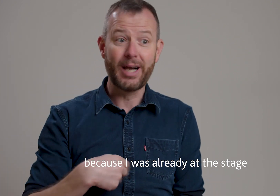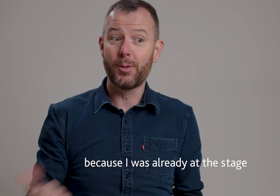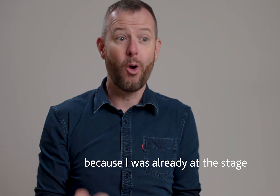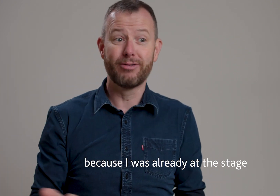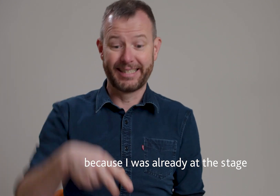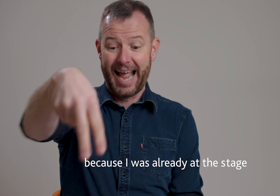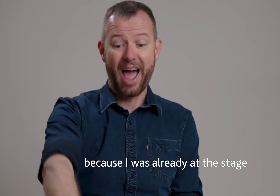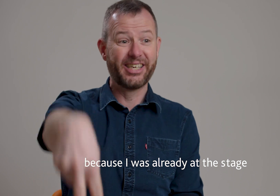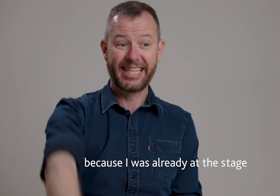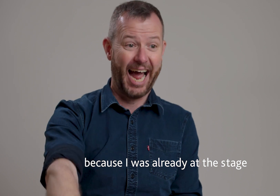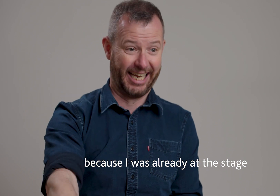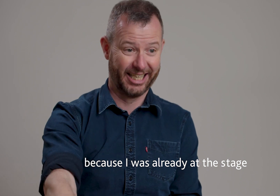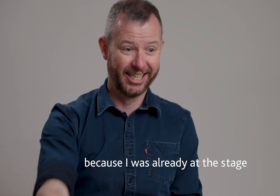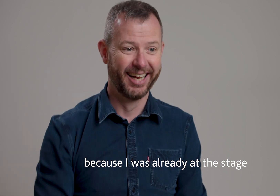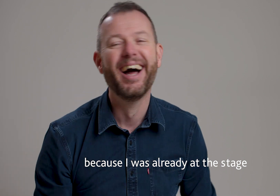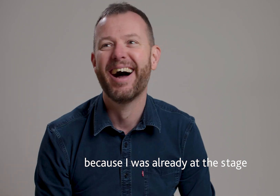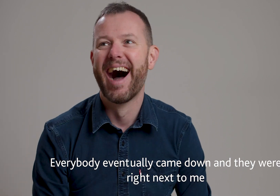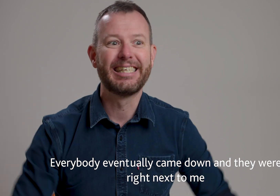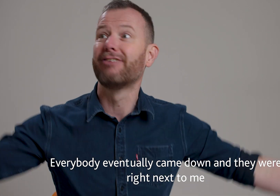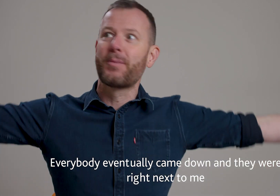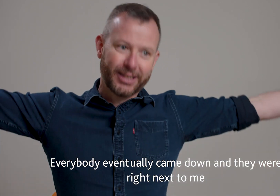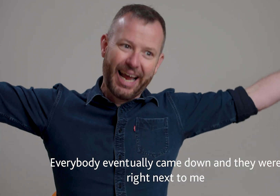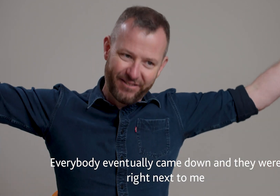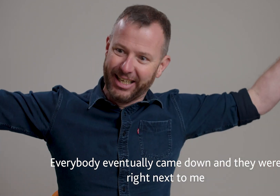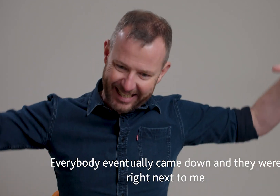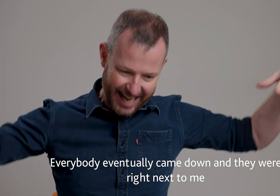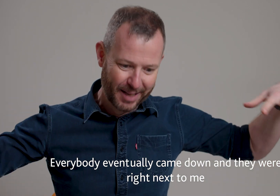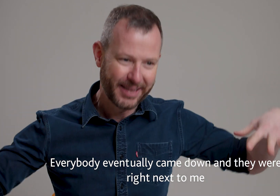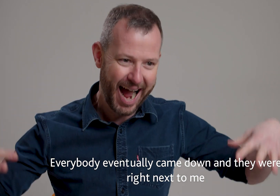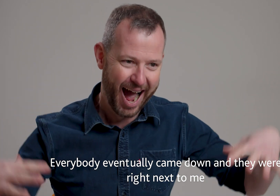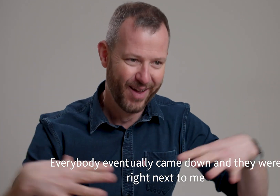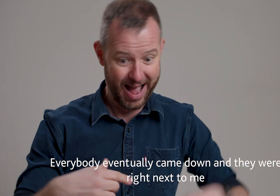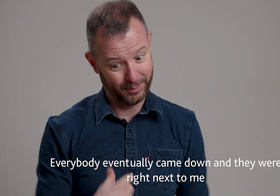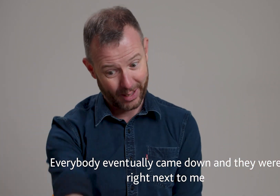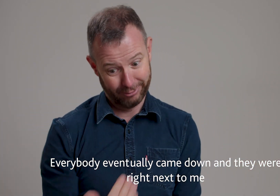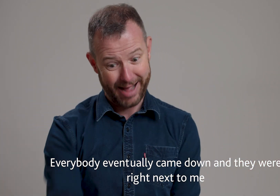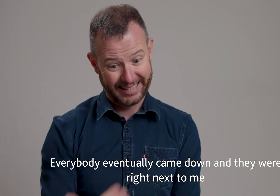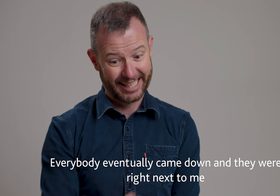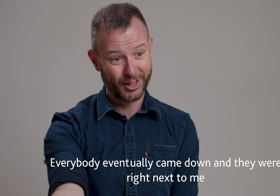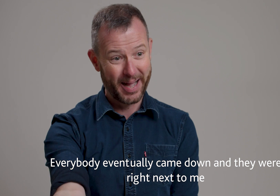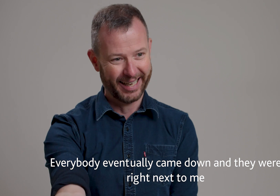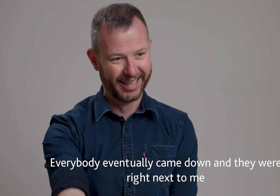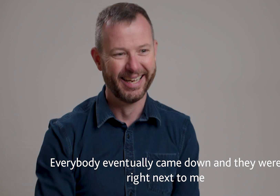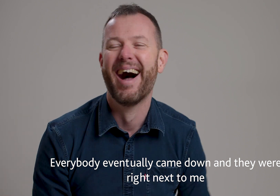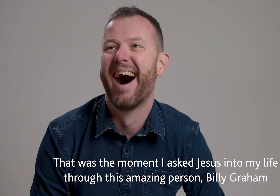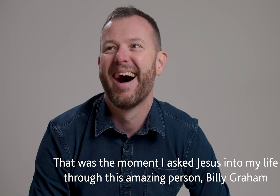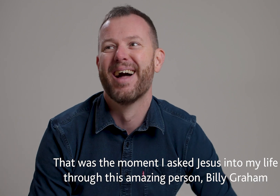was already at the stage. And then God eventually came down and put all his rightness to me.